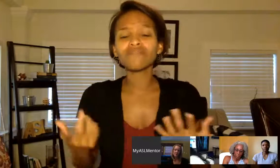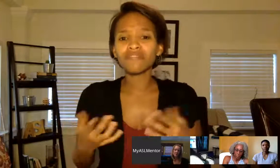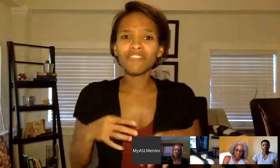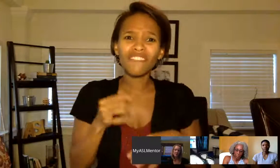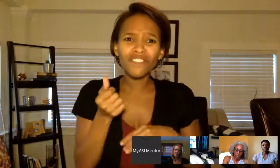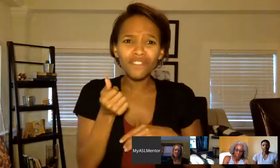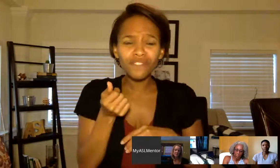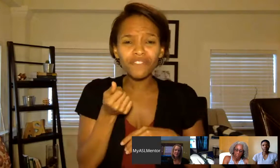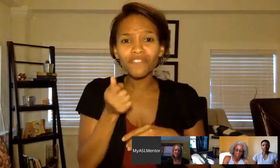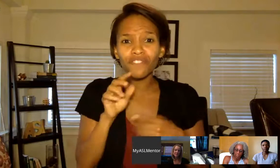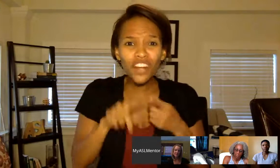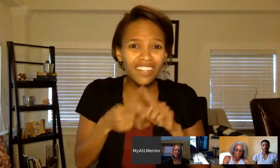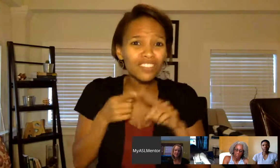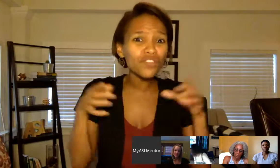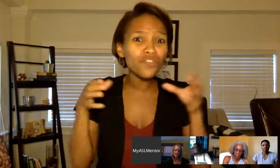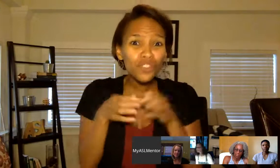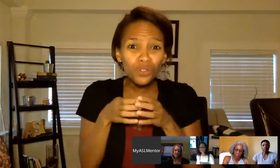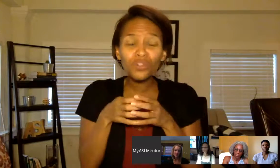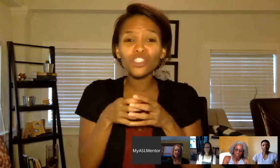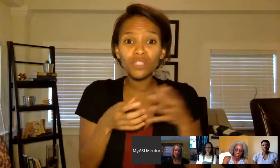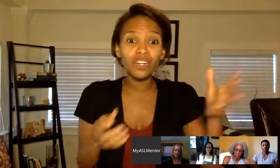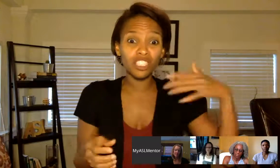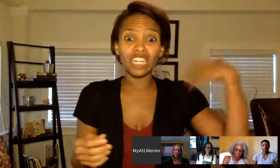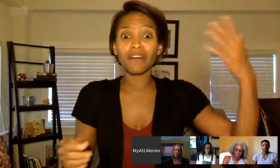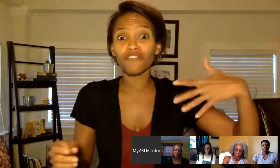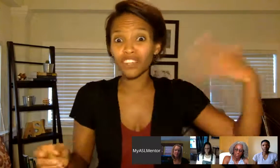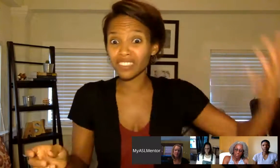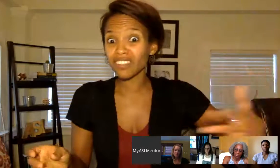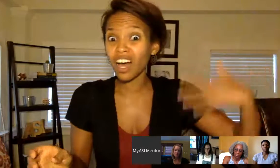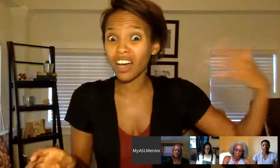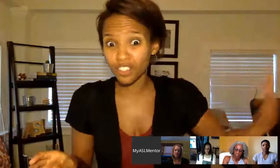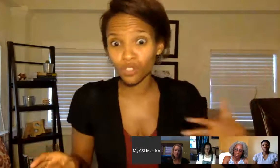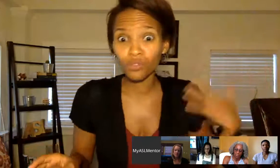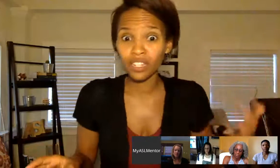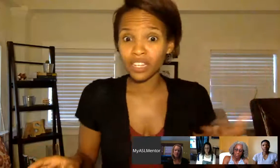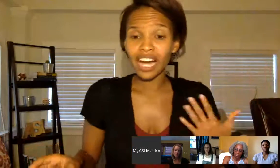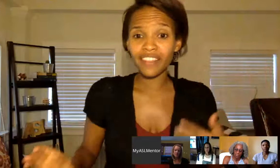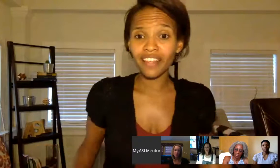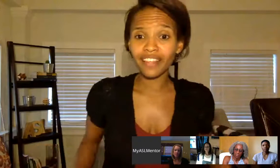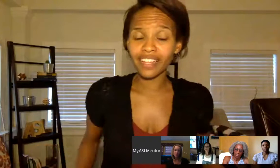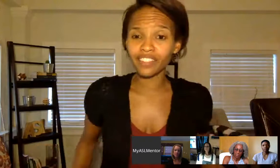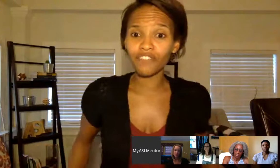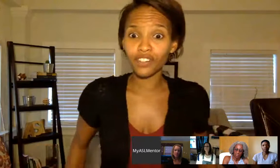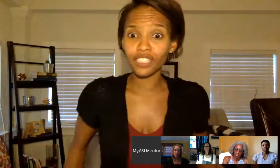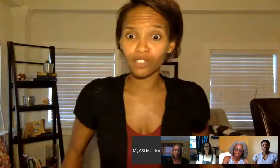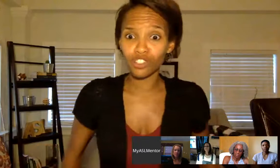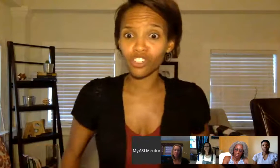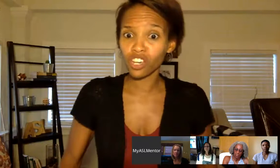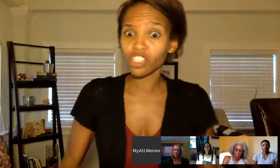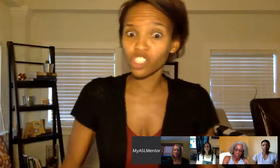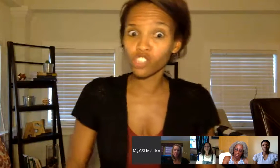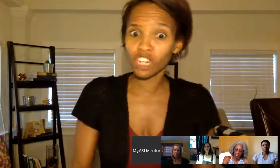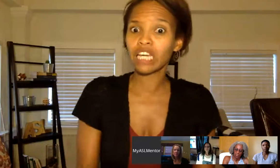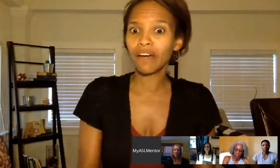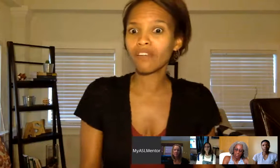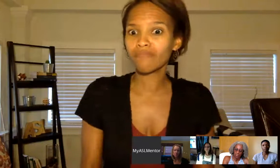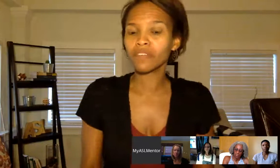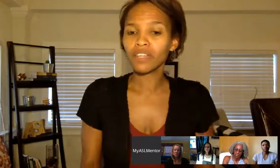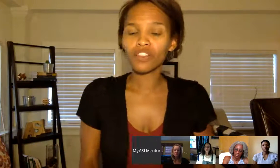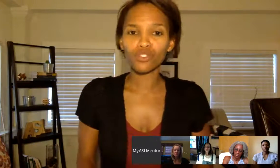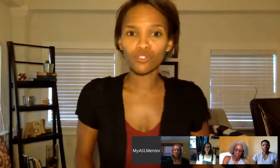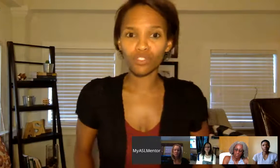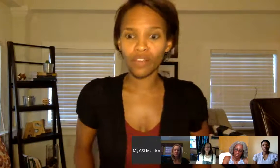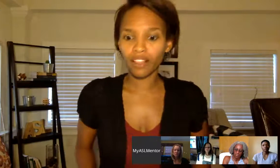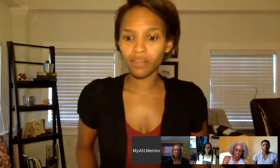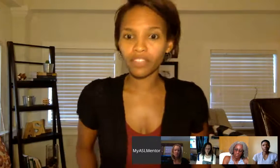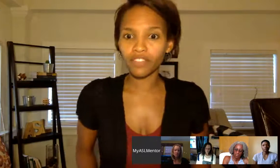struggle, friends, view, and she was talking about friends a lot, so I think that's a fair assumption. She's talking about